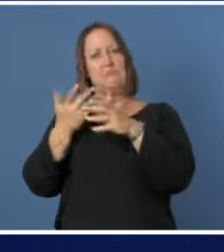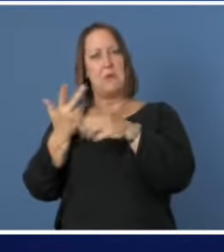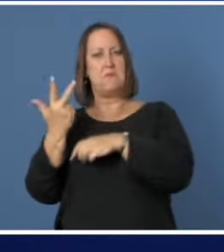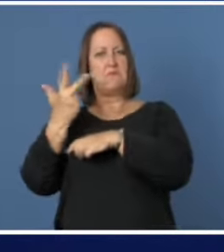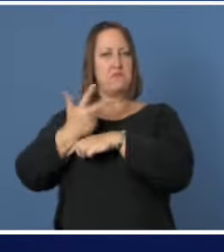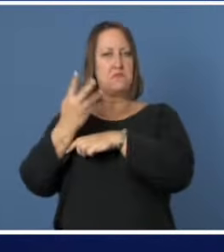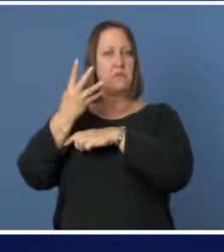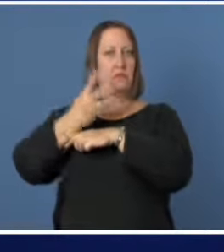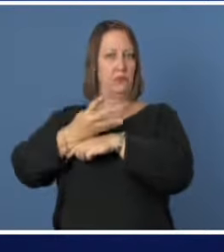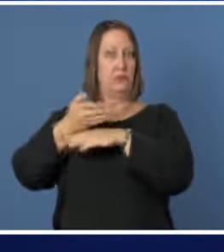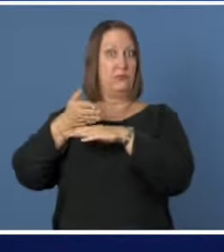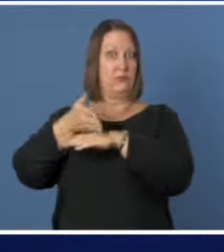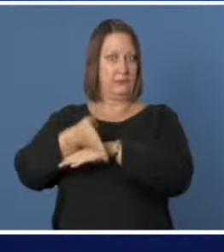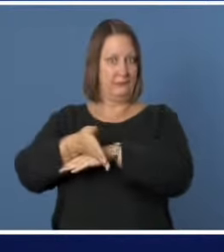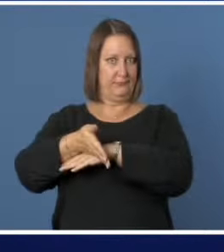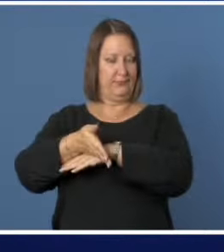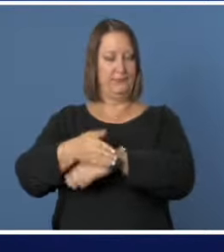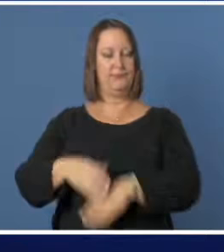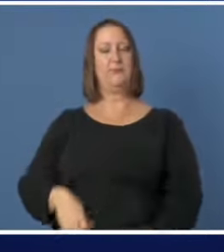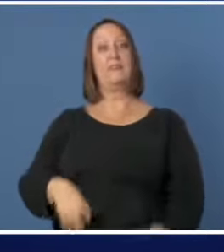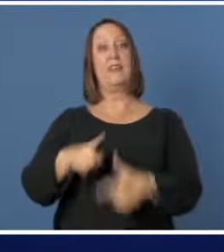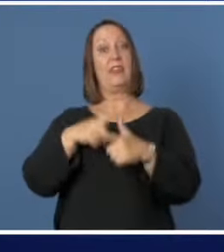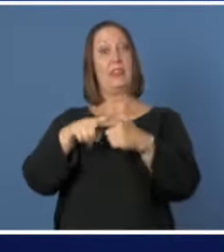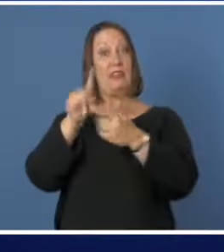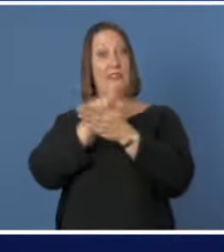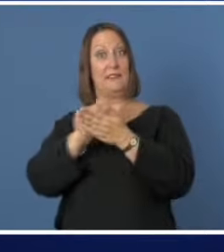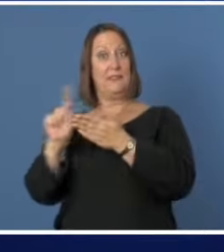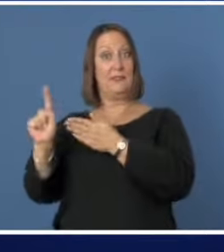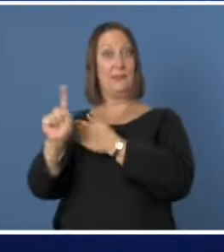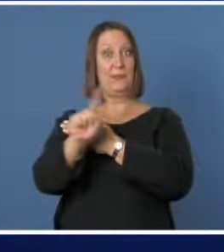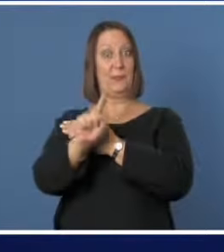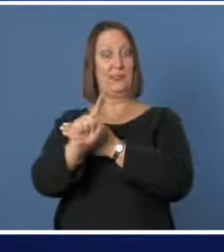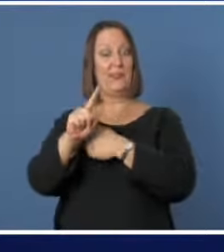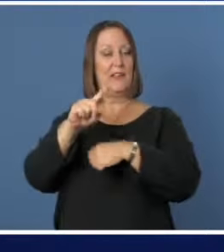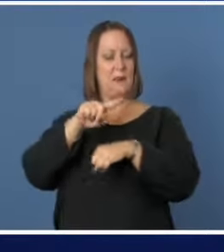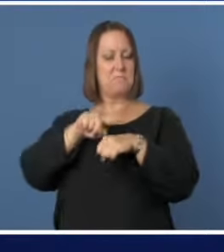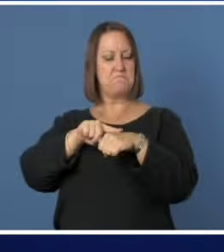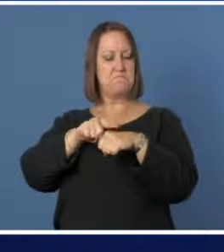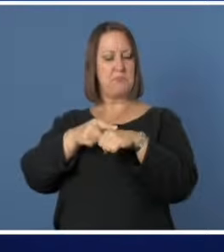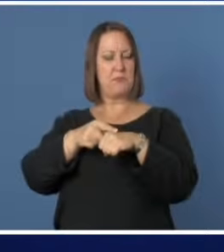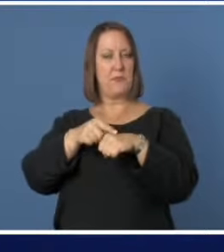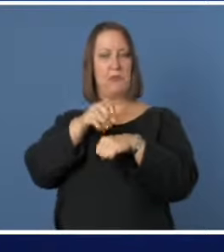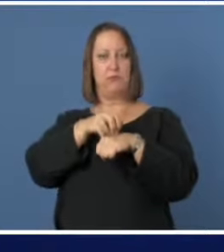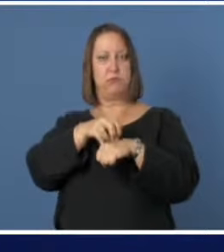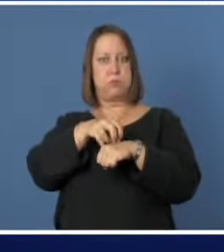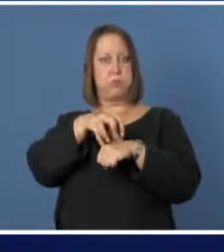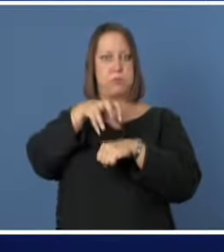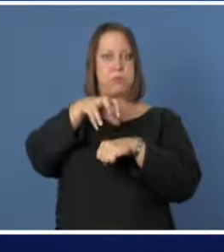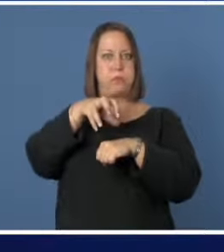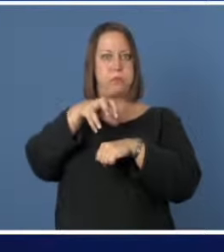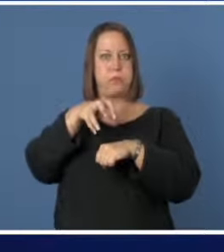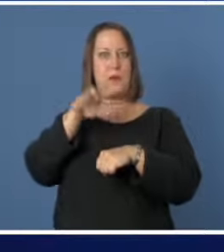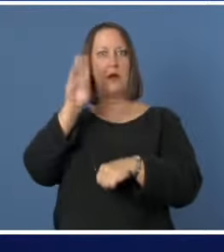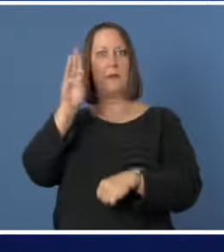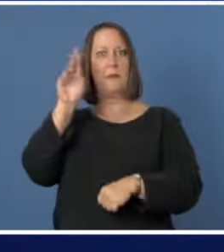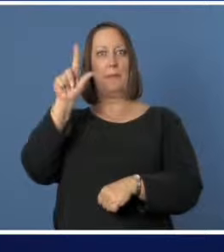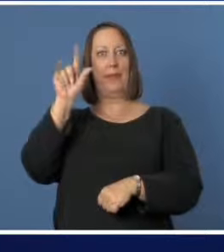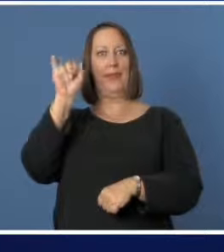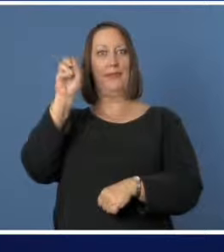site in 3 to 4 days. In the first week, the bump will become a large blister,